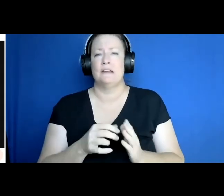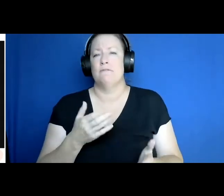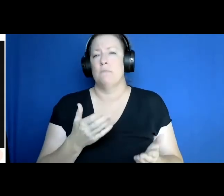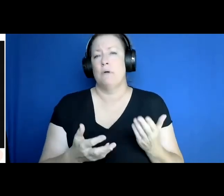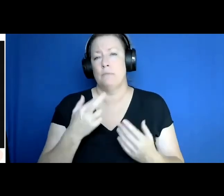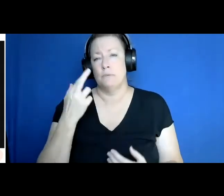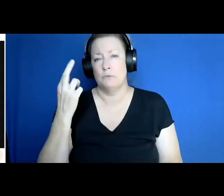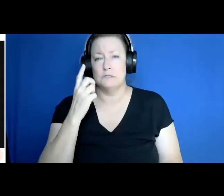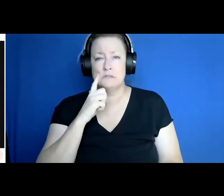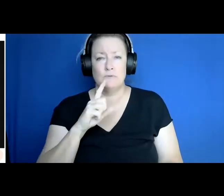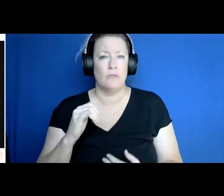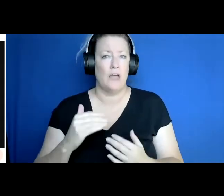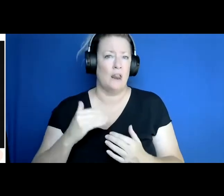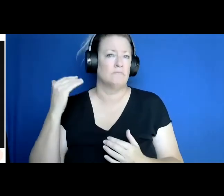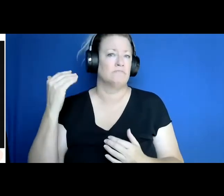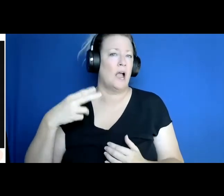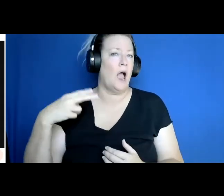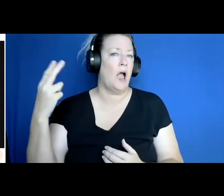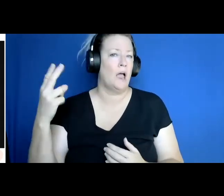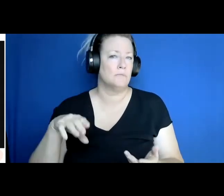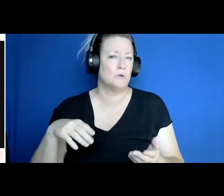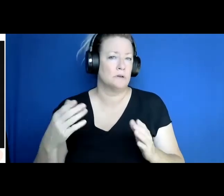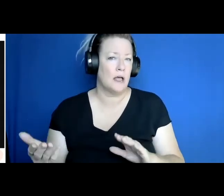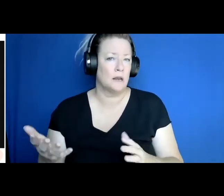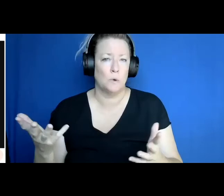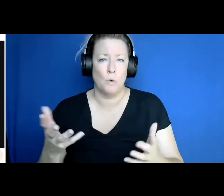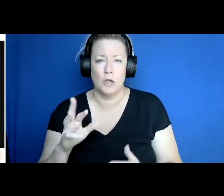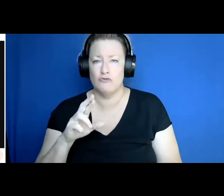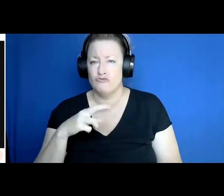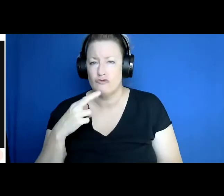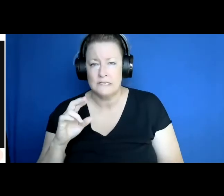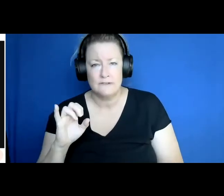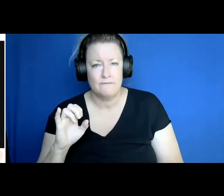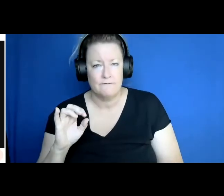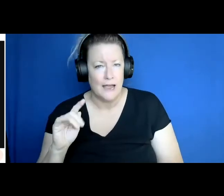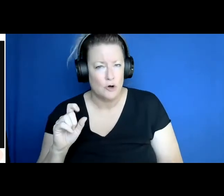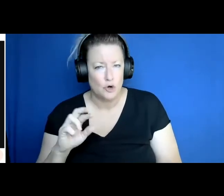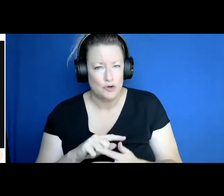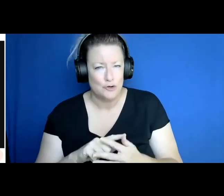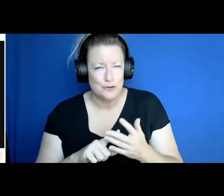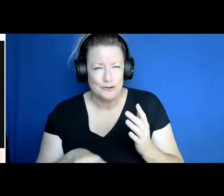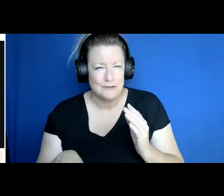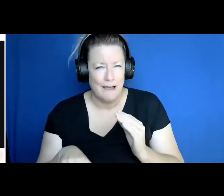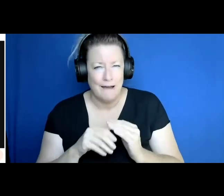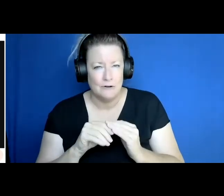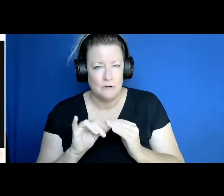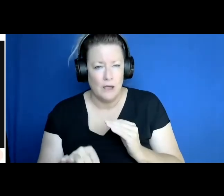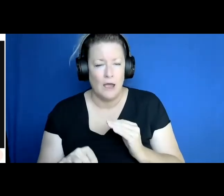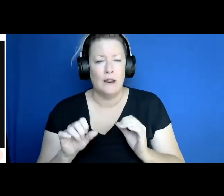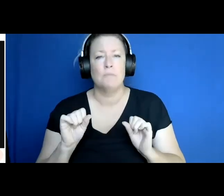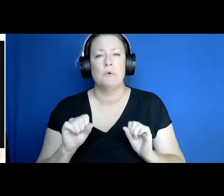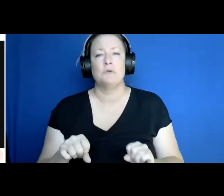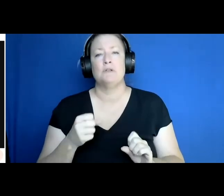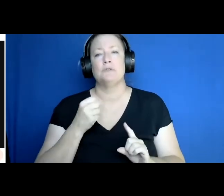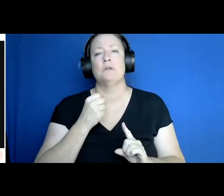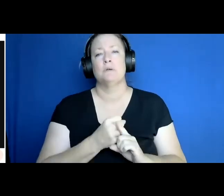mortality, what risk factors are contributing, and the potential impact that they may have.